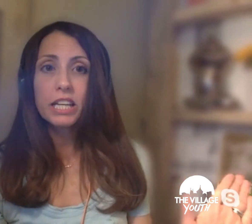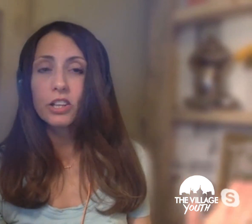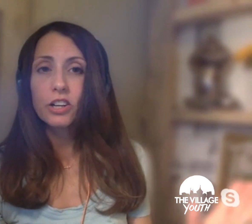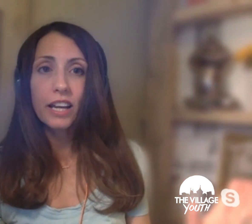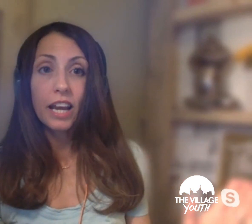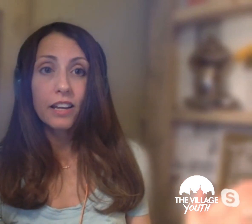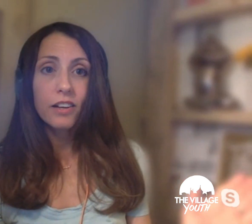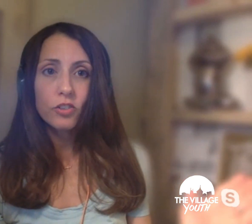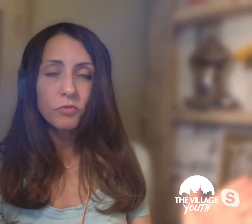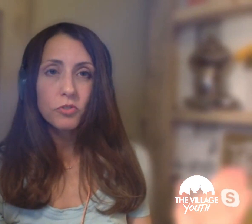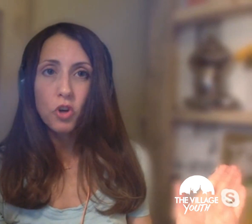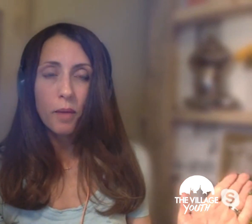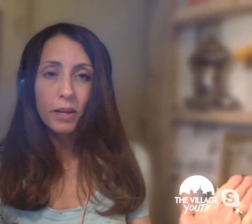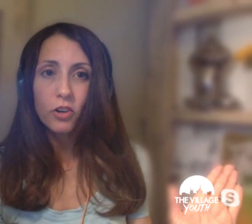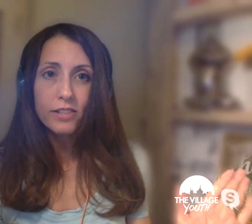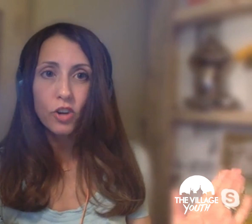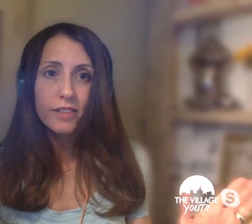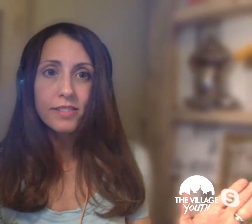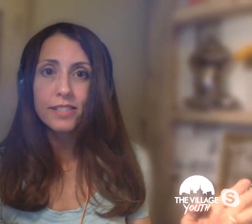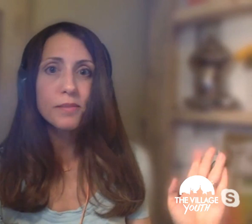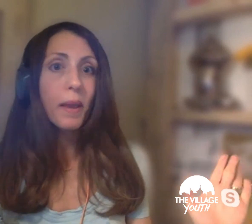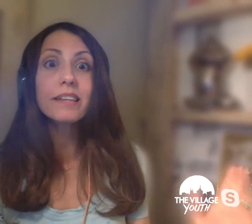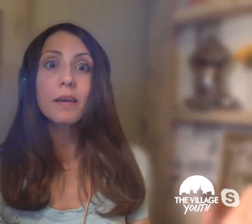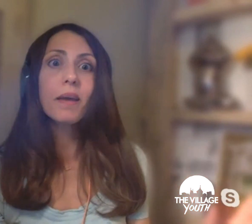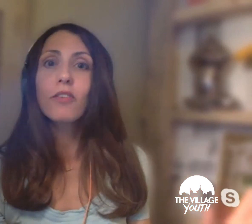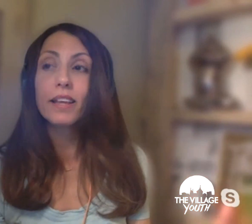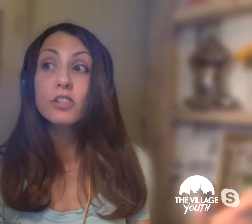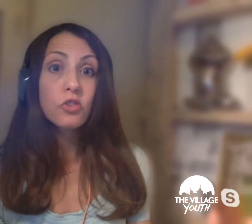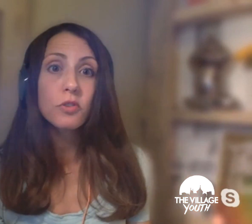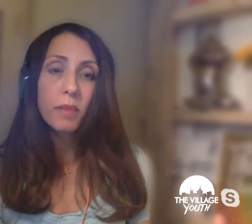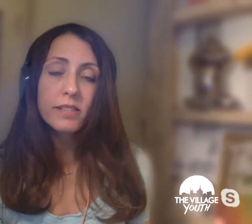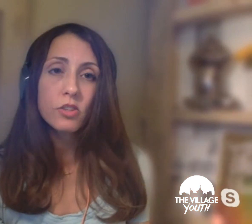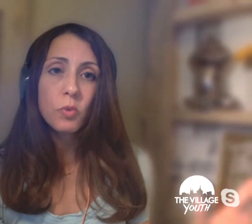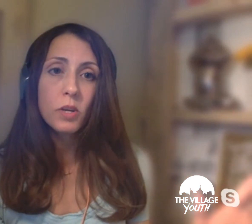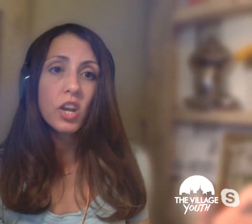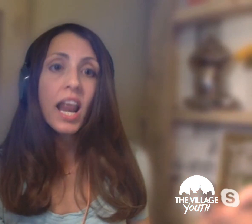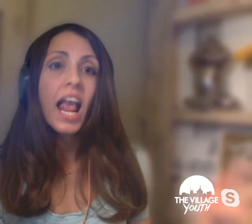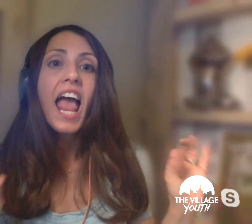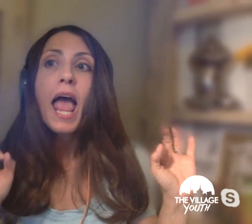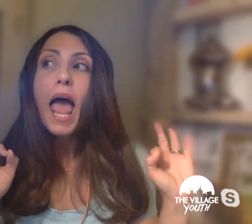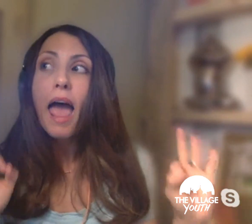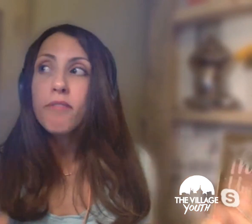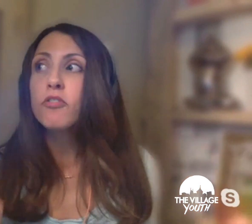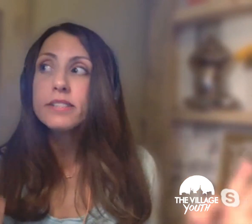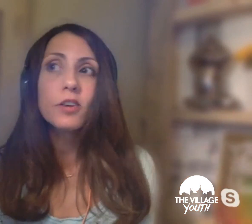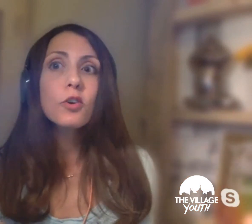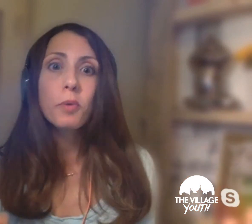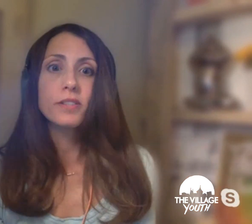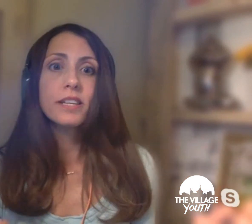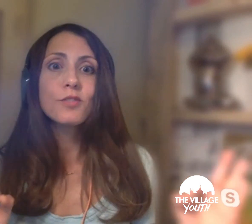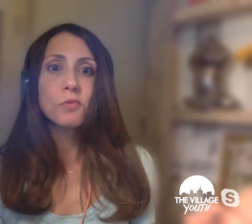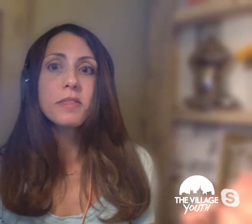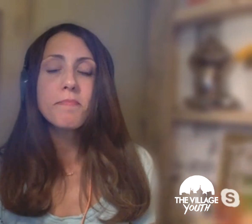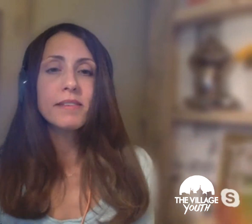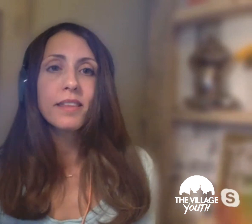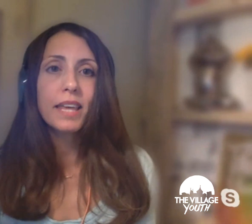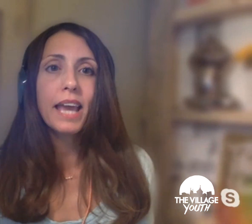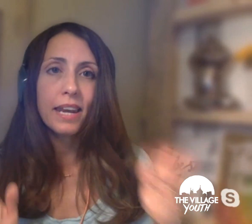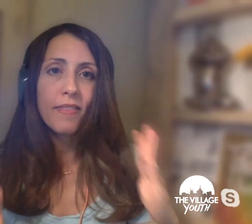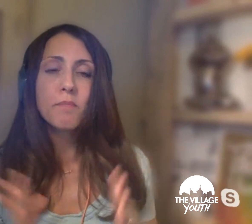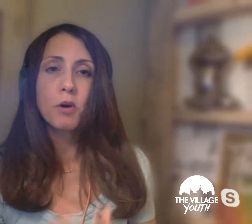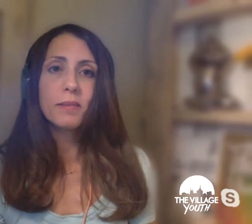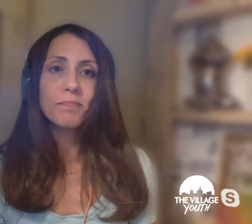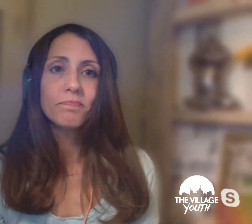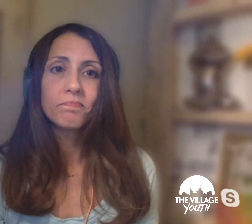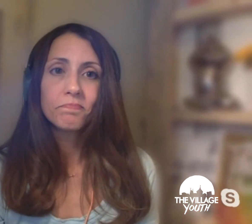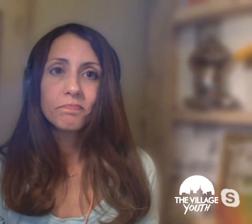but in particular in a trauma crisis, a pandemic, right, a shelter-in-place situation, every single person is doing the best that they